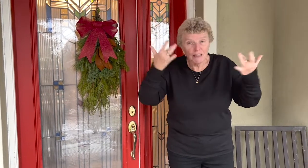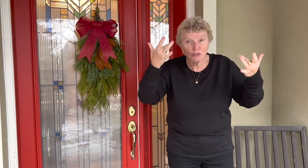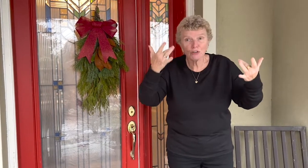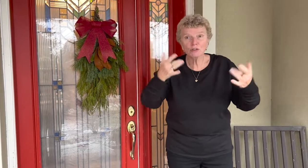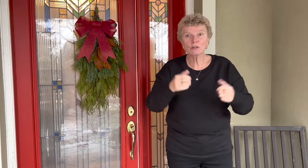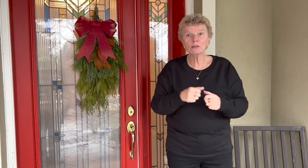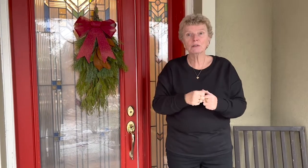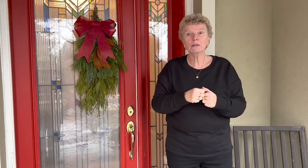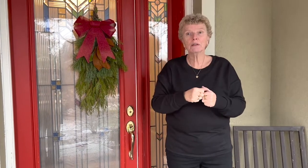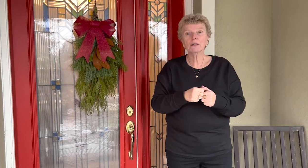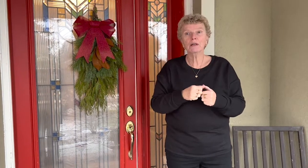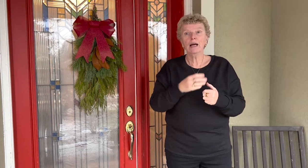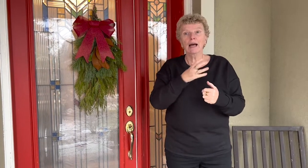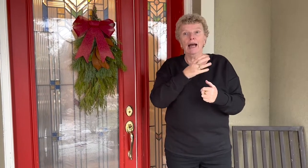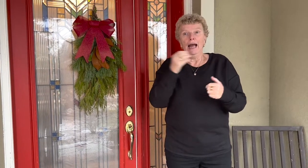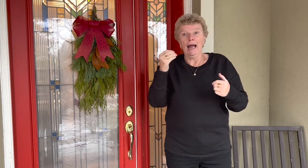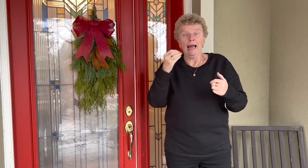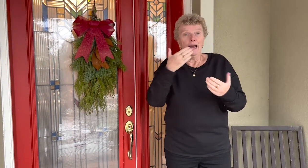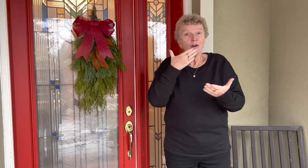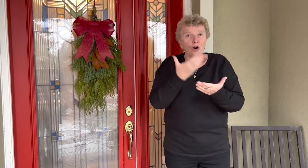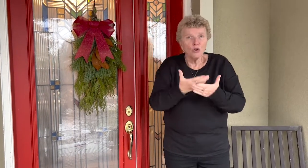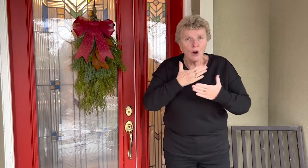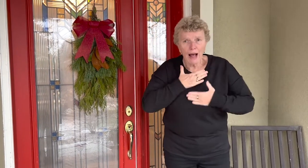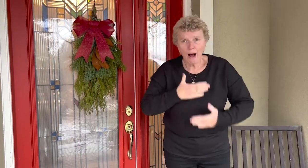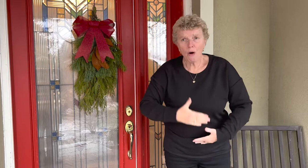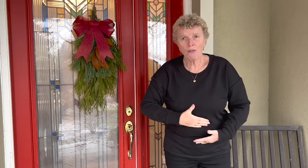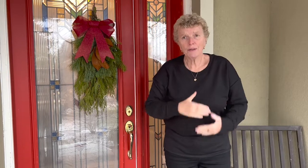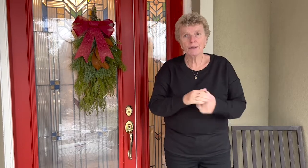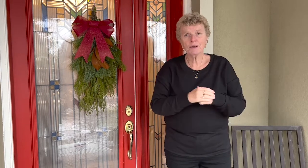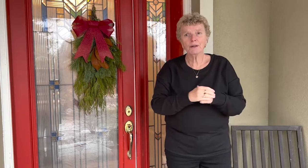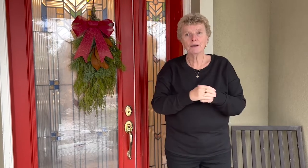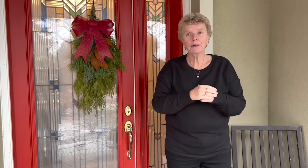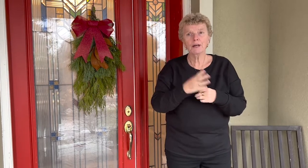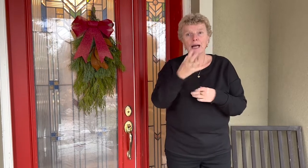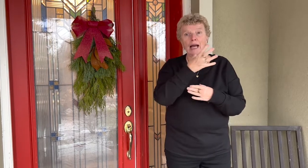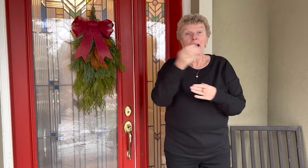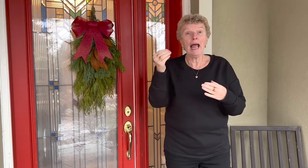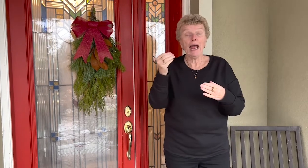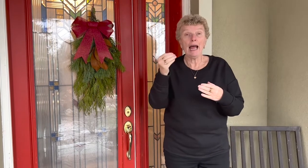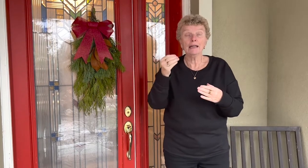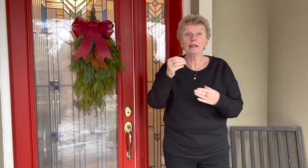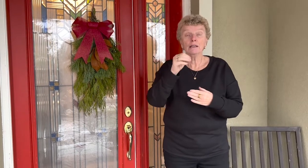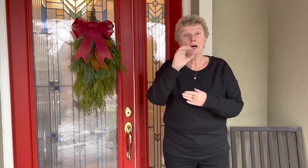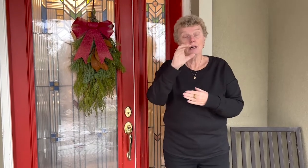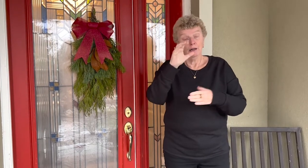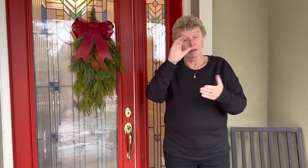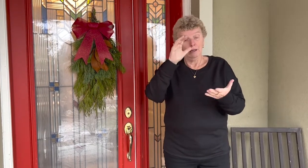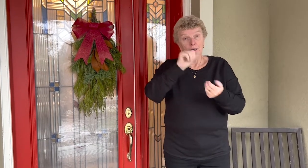hope for many adventures, good health,